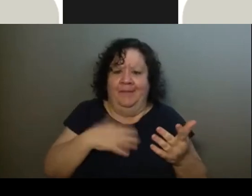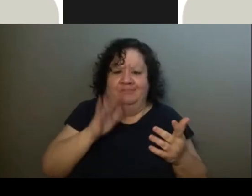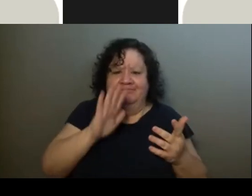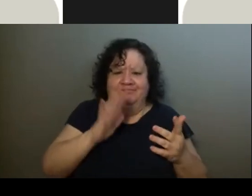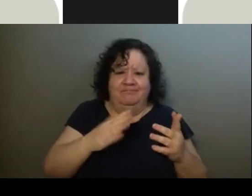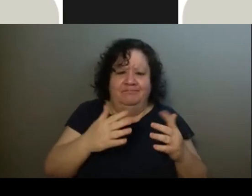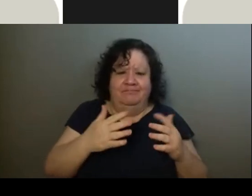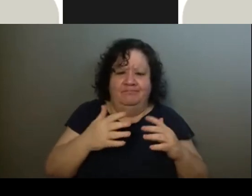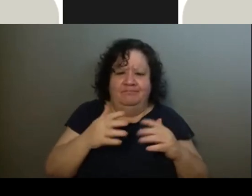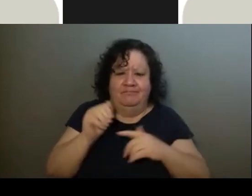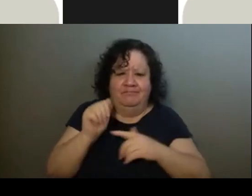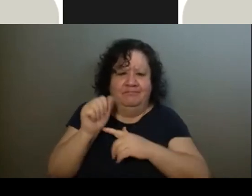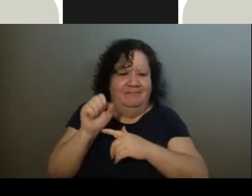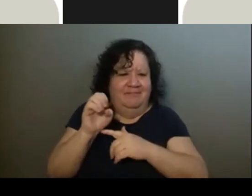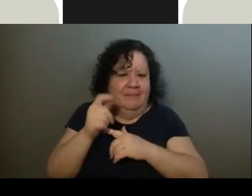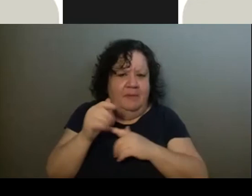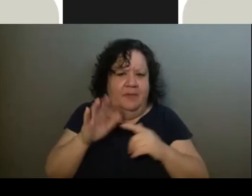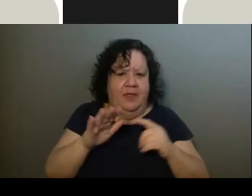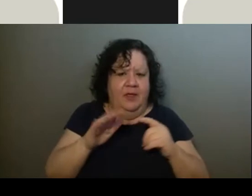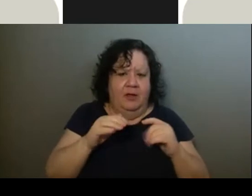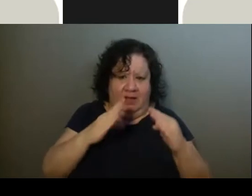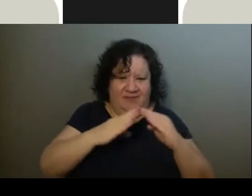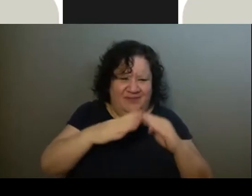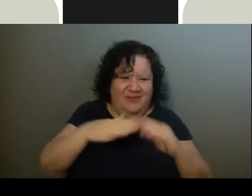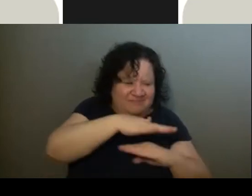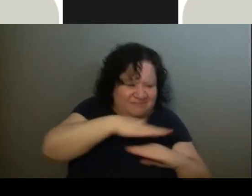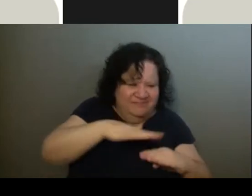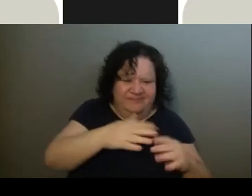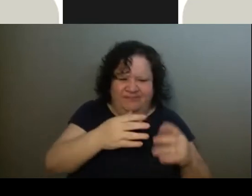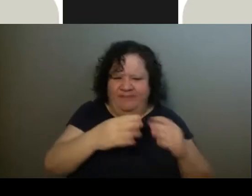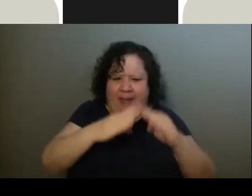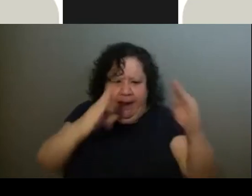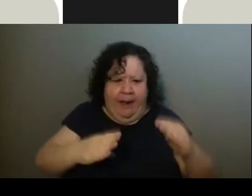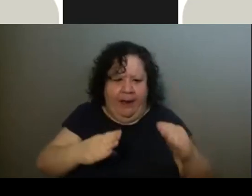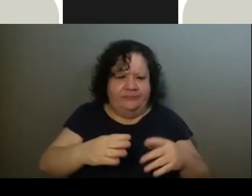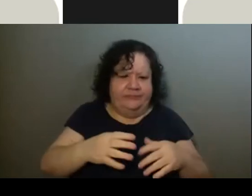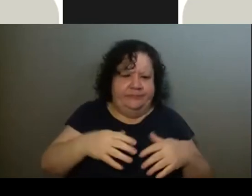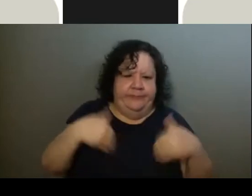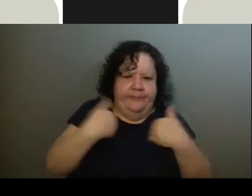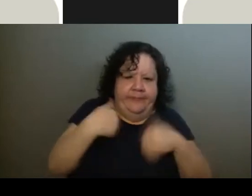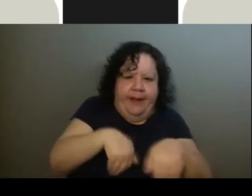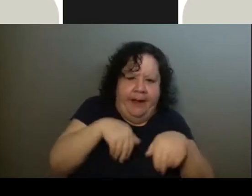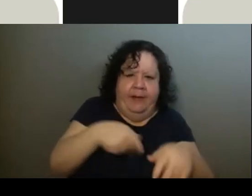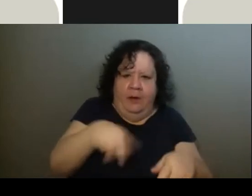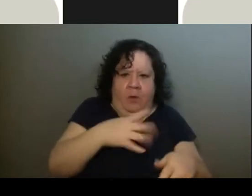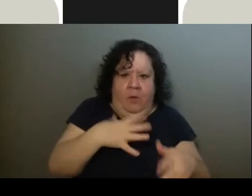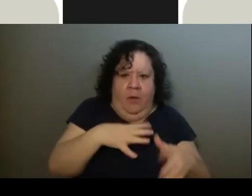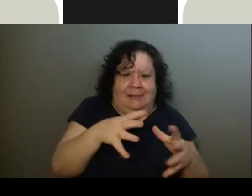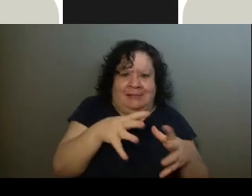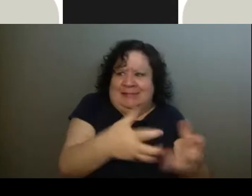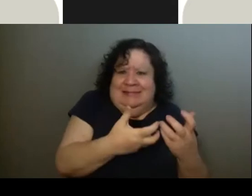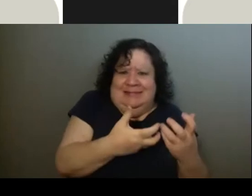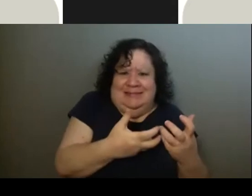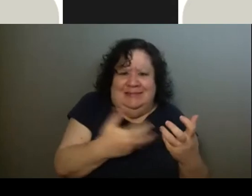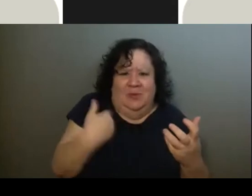the technology, how it's being accessible to all, but also we need to think, how can we make the early warning